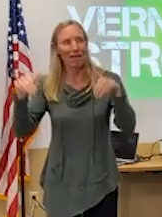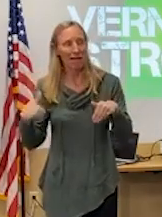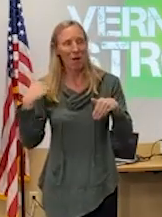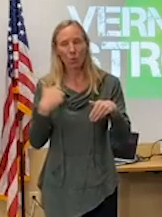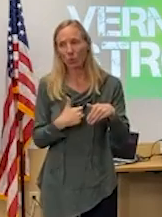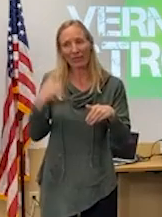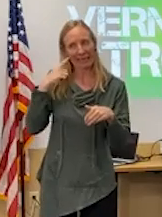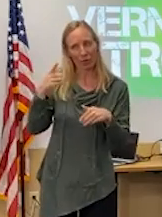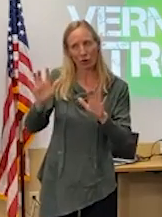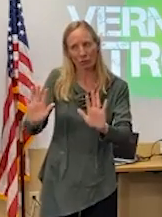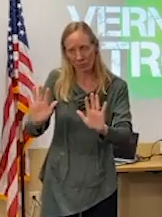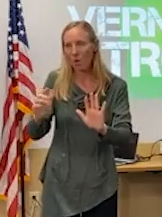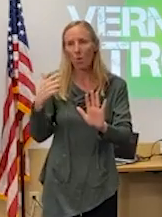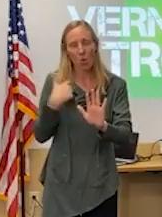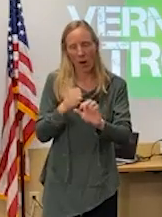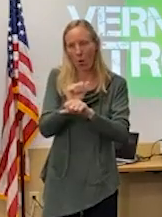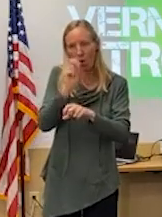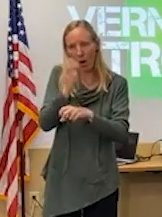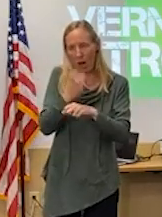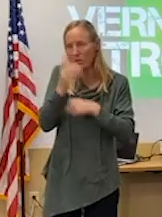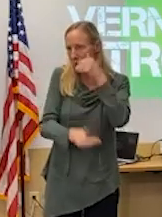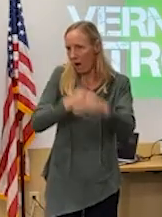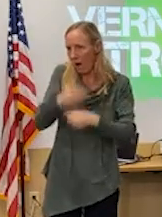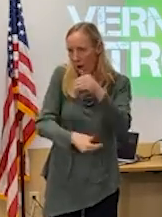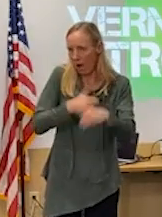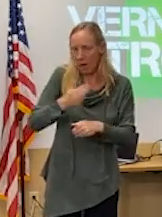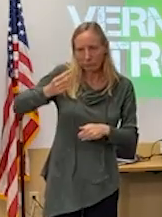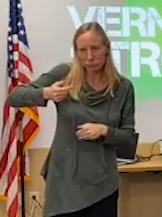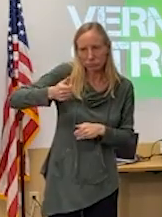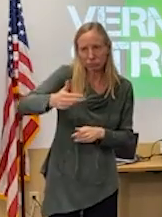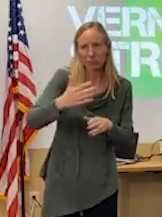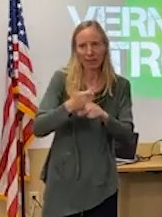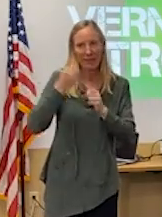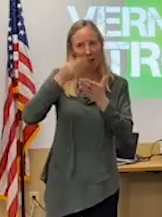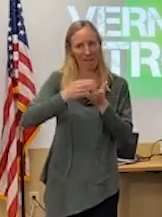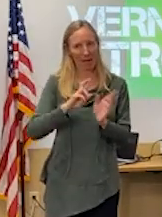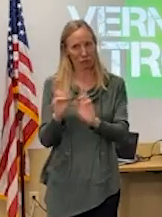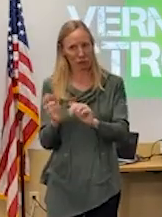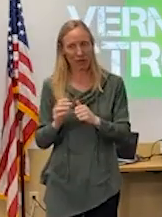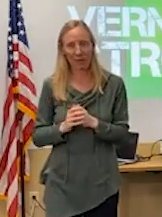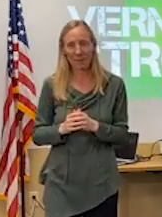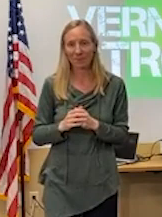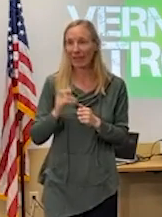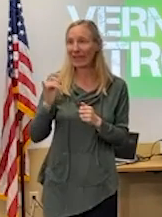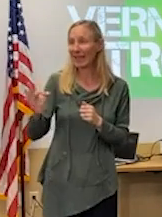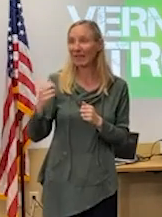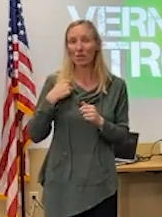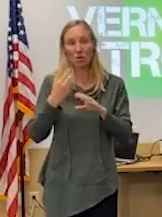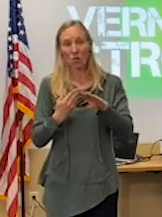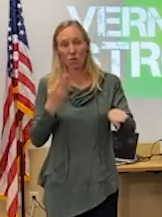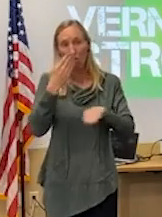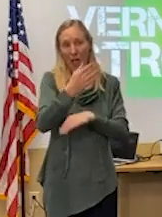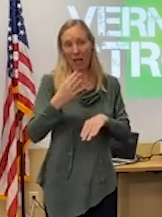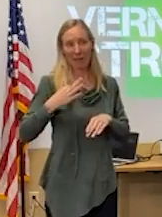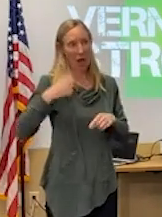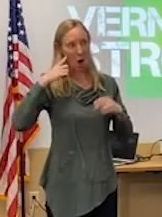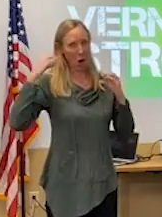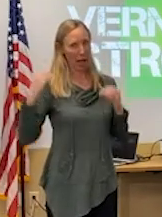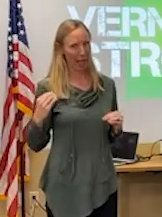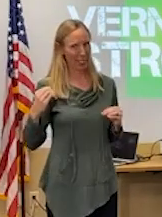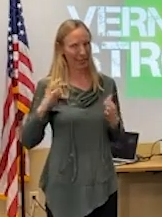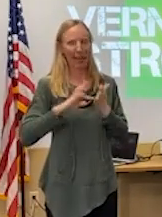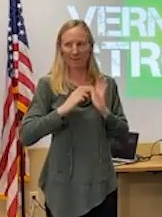we're working hard to get more money out the door. In some ways, not hearing from us means your application has been